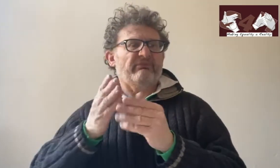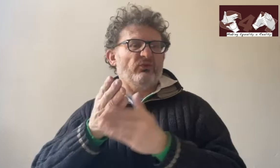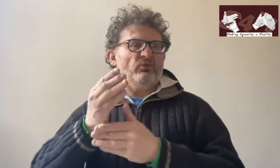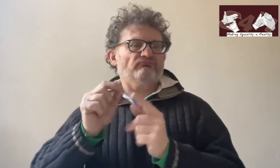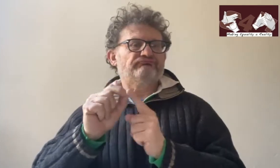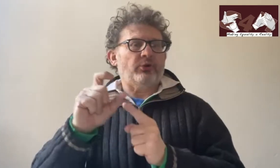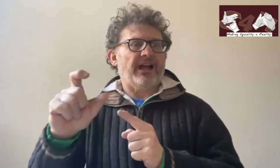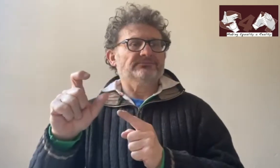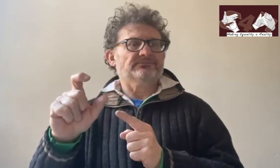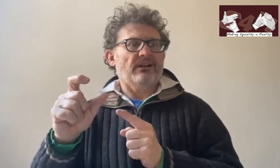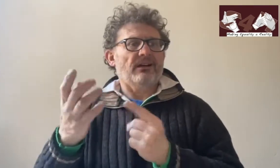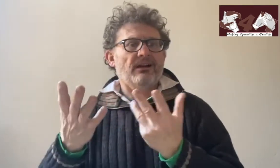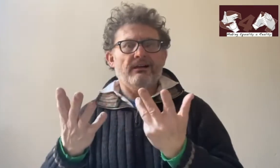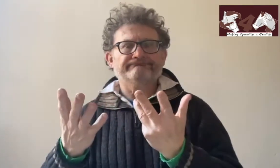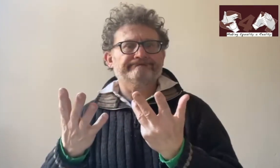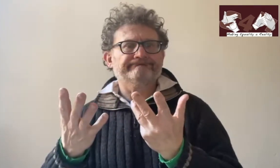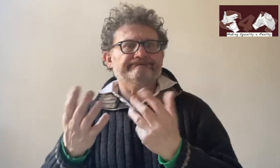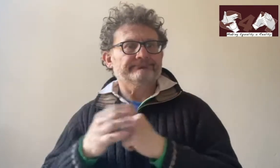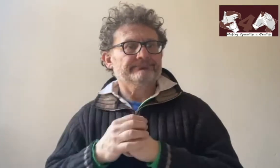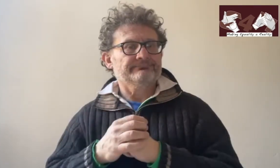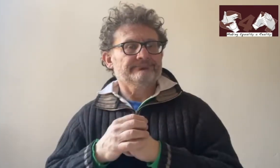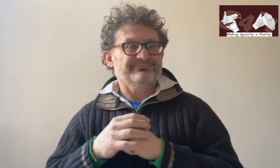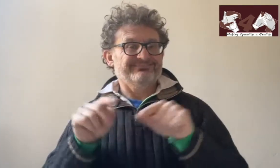And that person unfortunately died of prostate cancer.